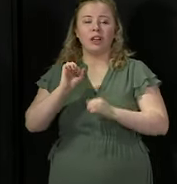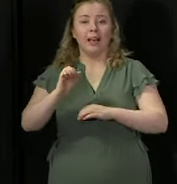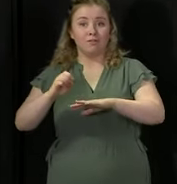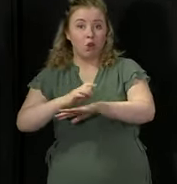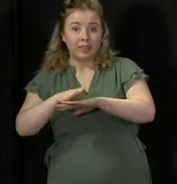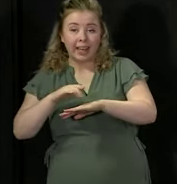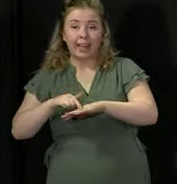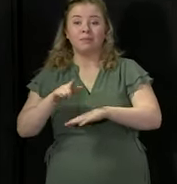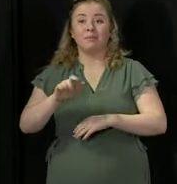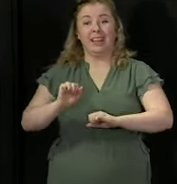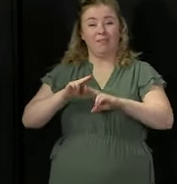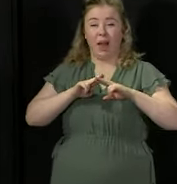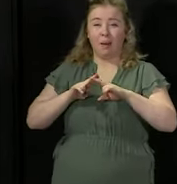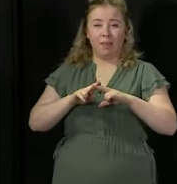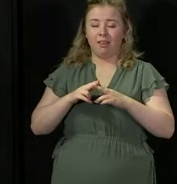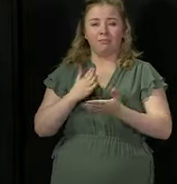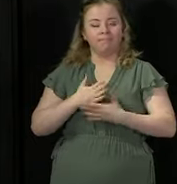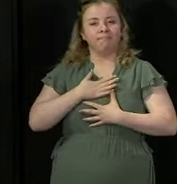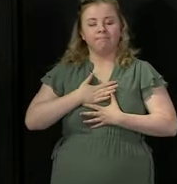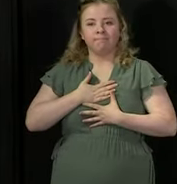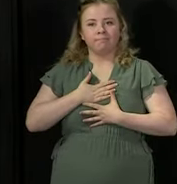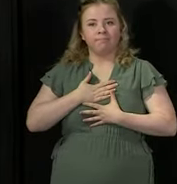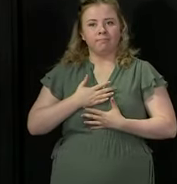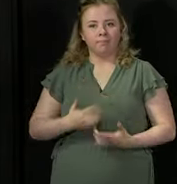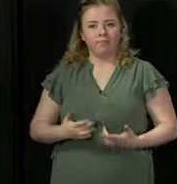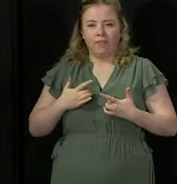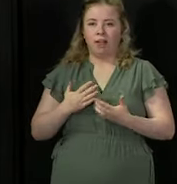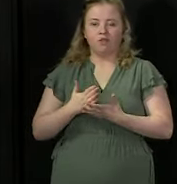and to his whole family. We are all willing you on, Boris. Get well soon.